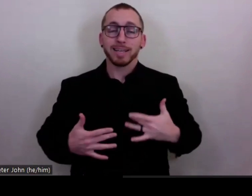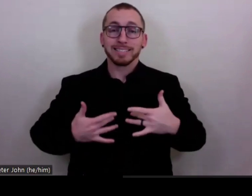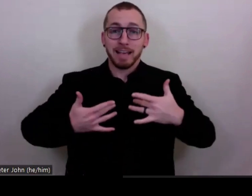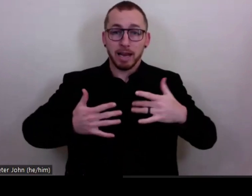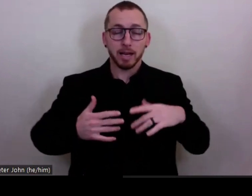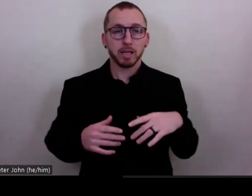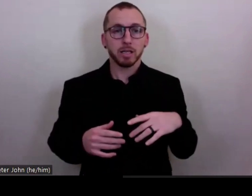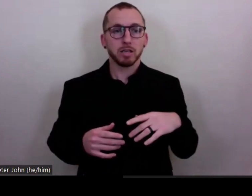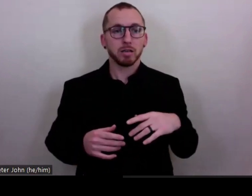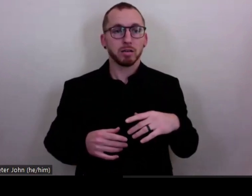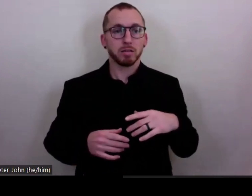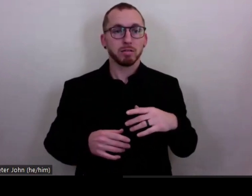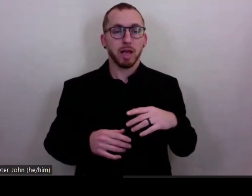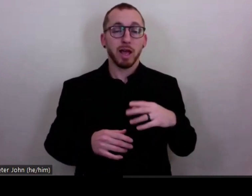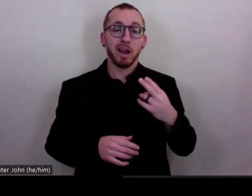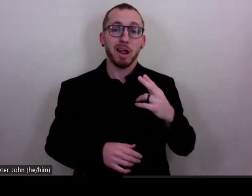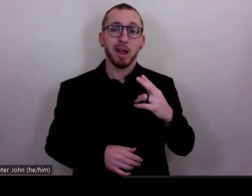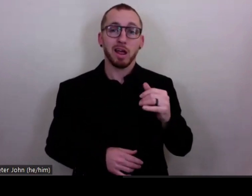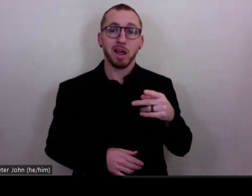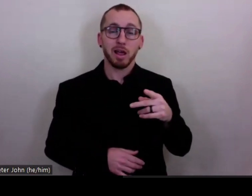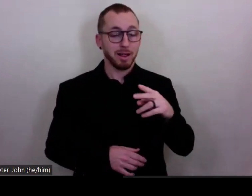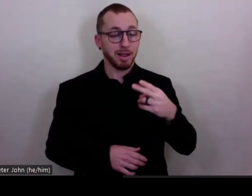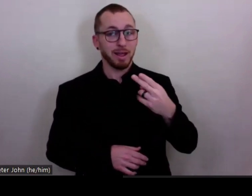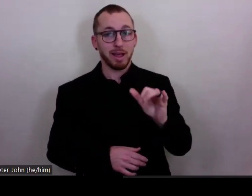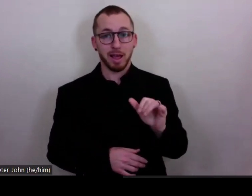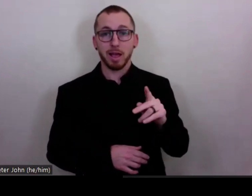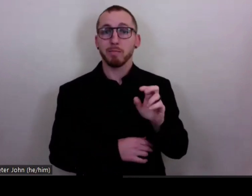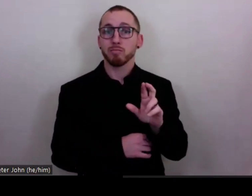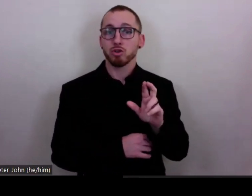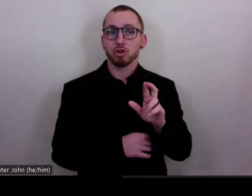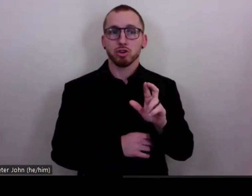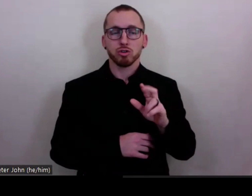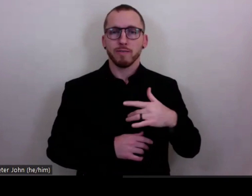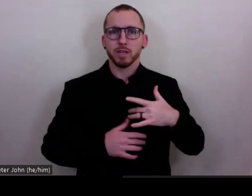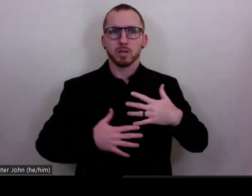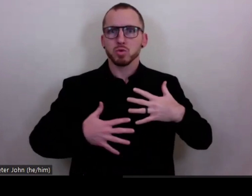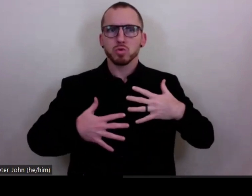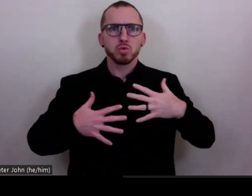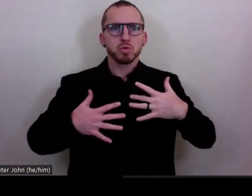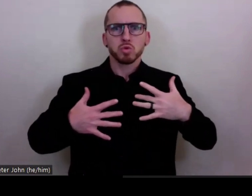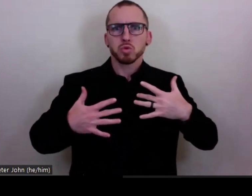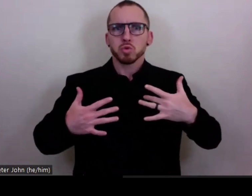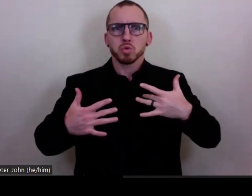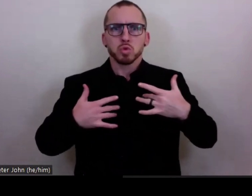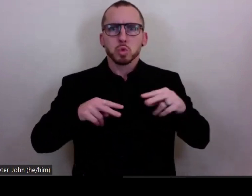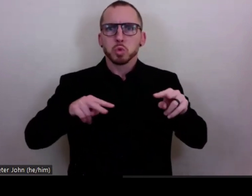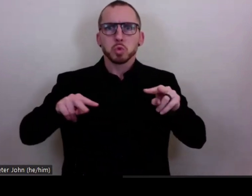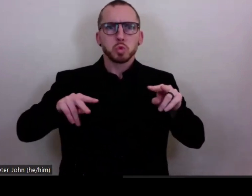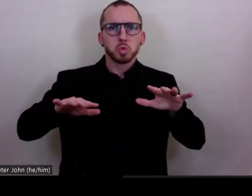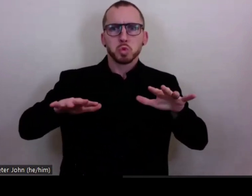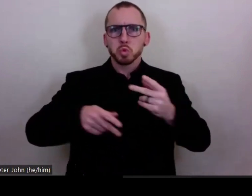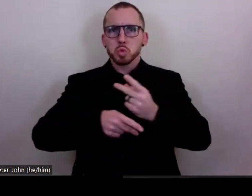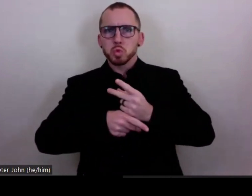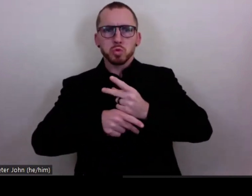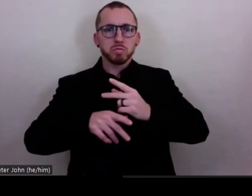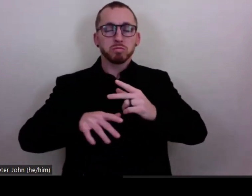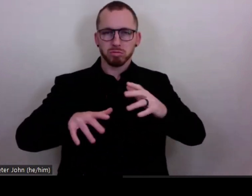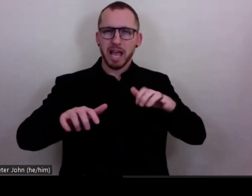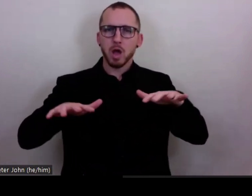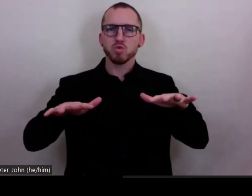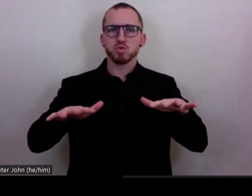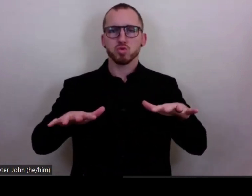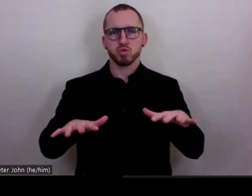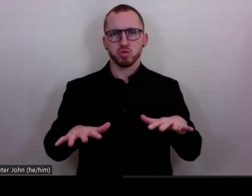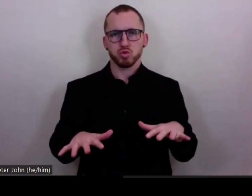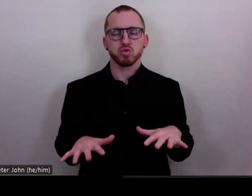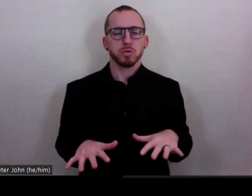hyperarousal and allow anyone, not just veterans, anyone who may experience trauma relief as long as they are